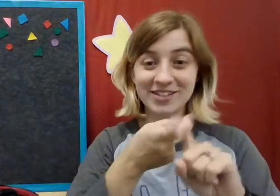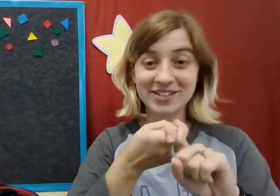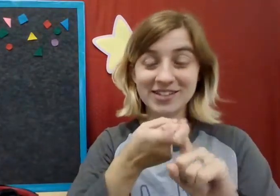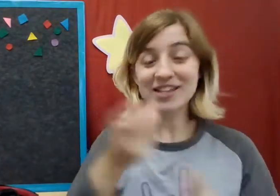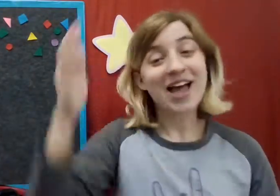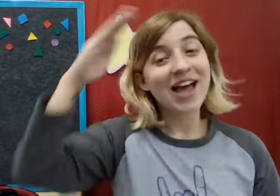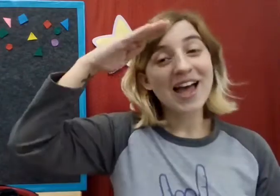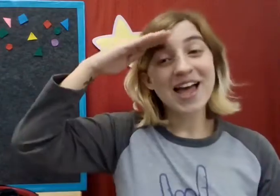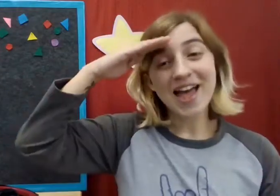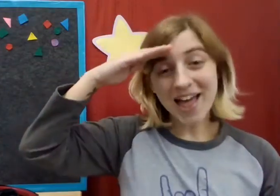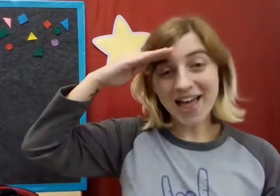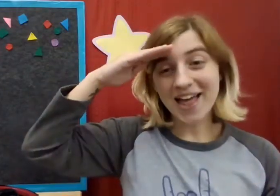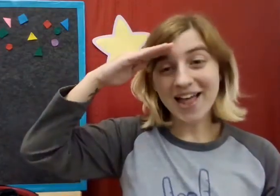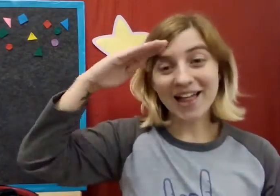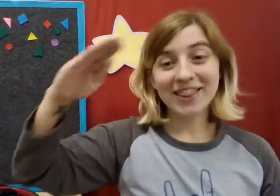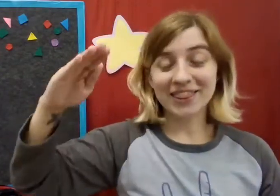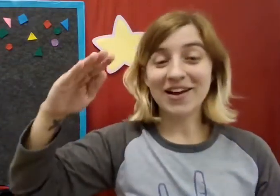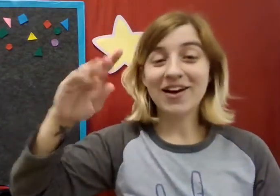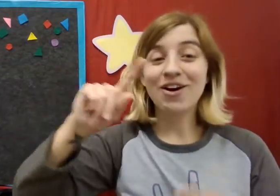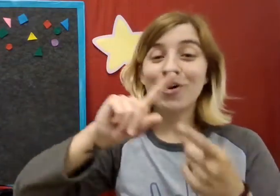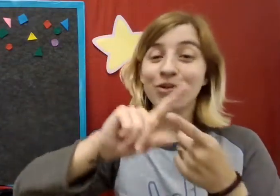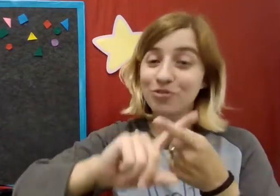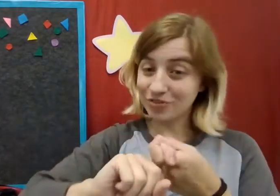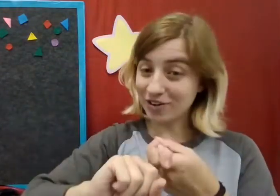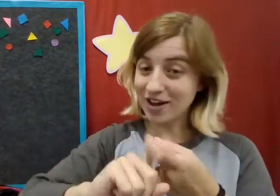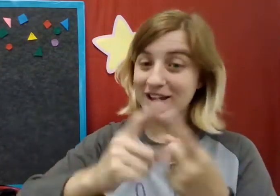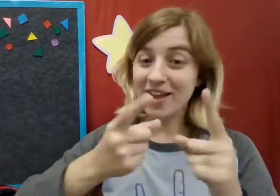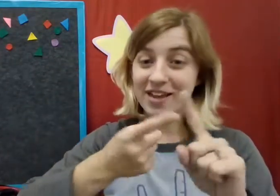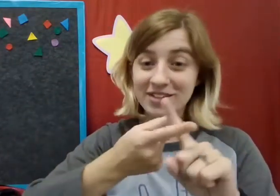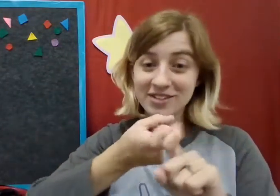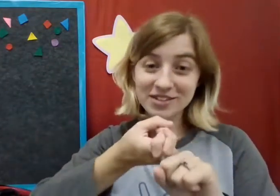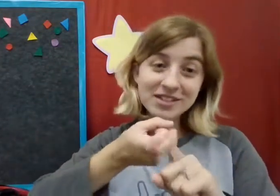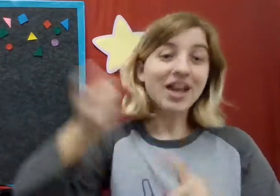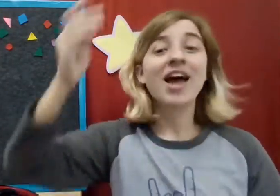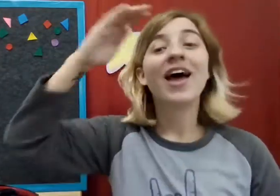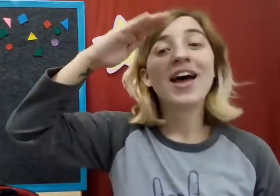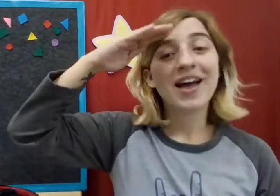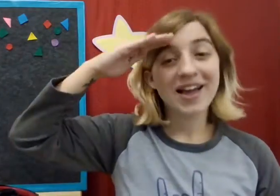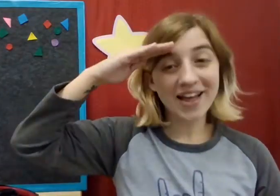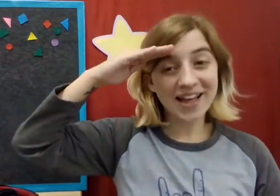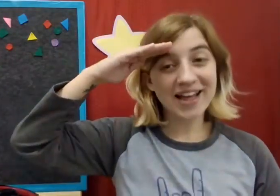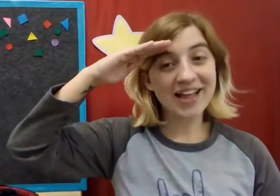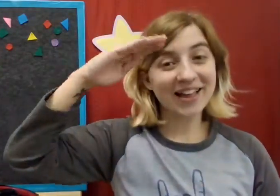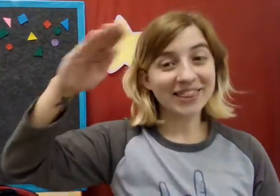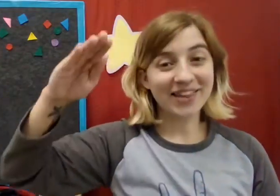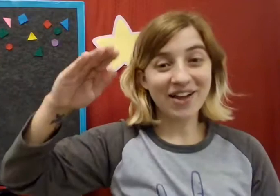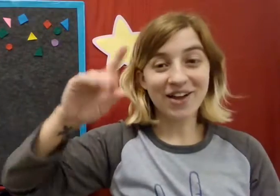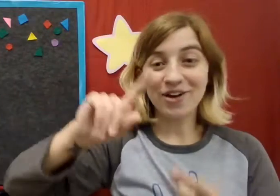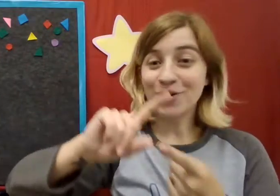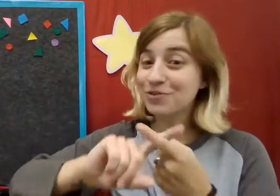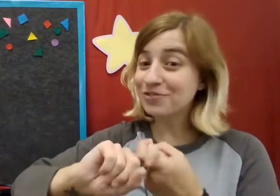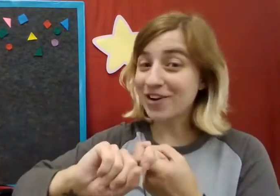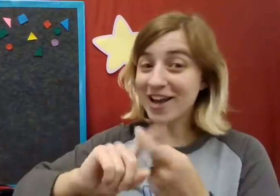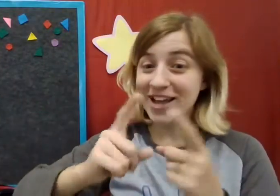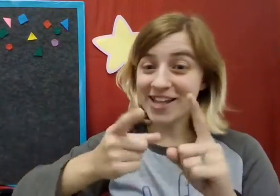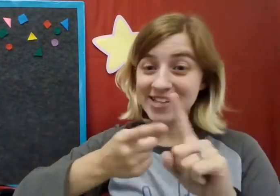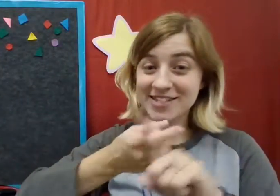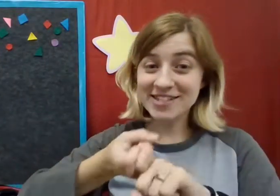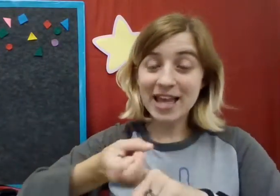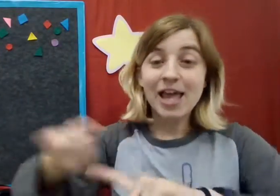friends. Hello, friends. Hello, friends.